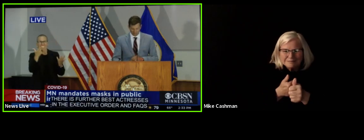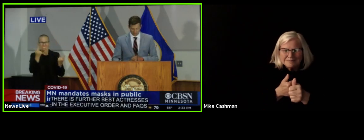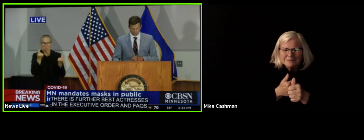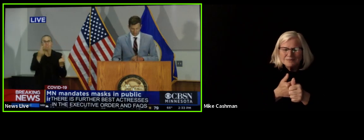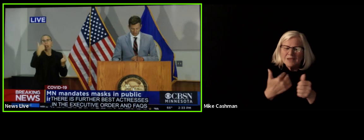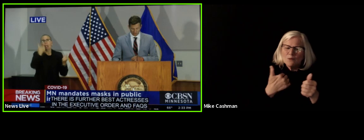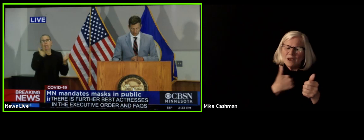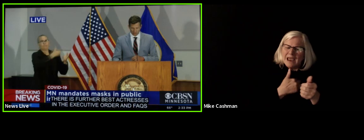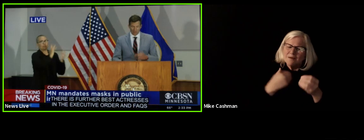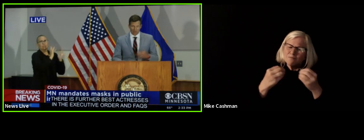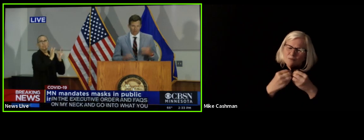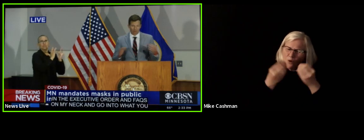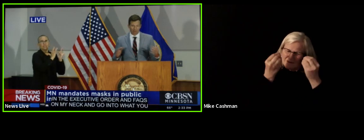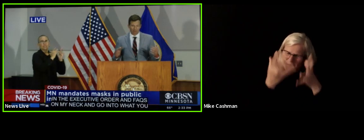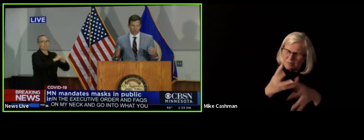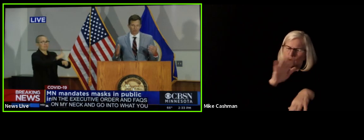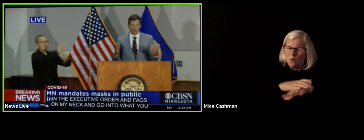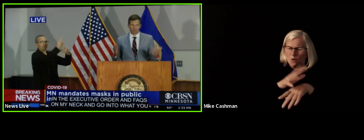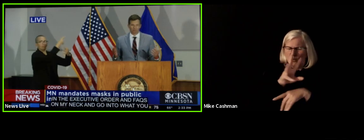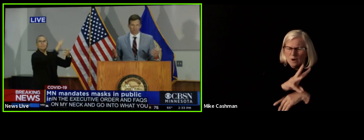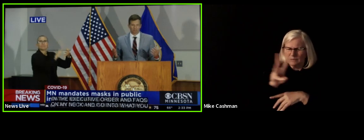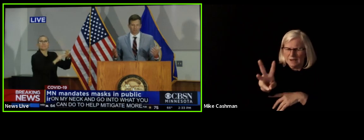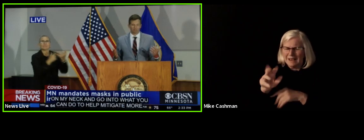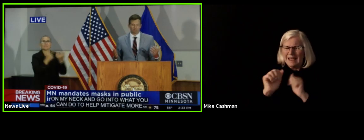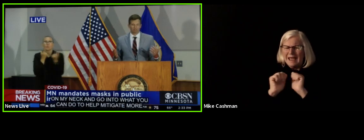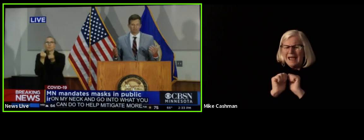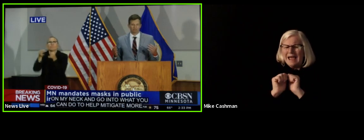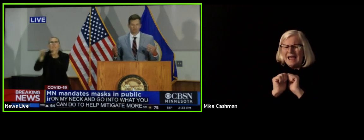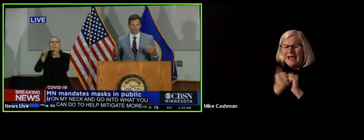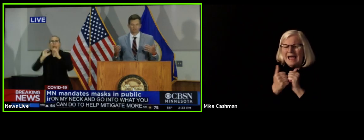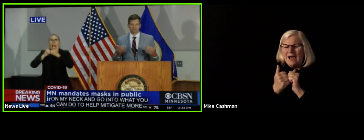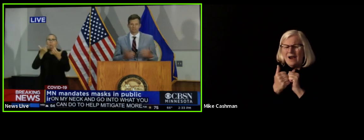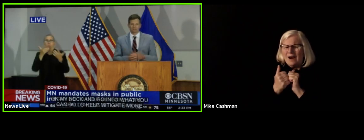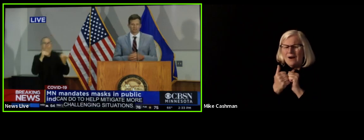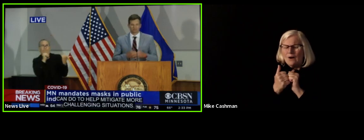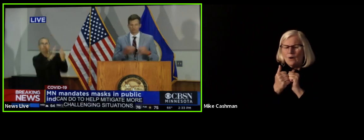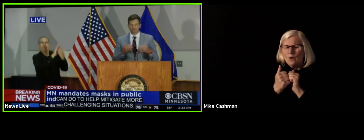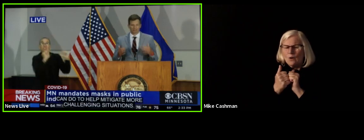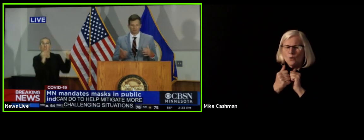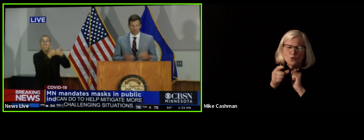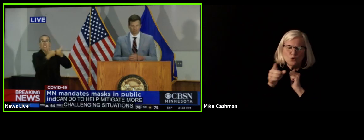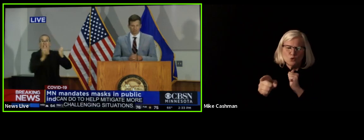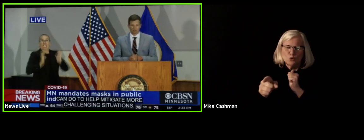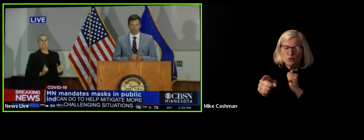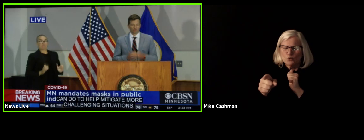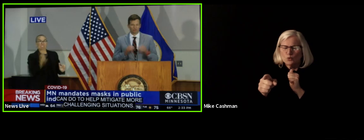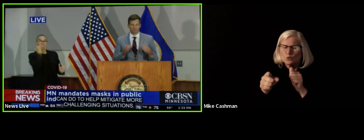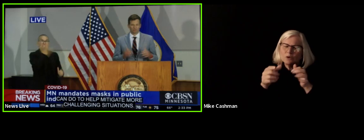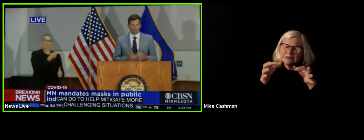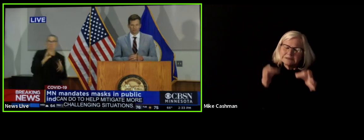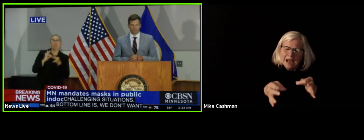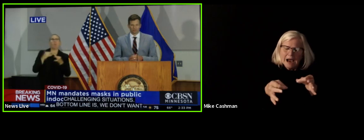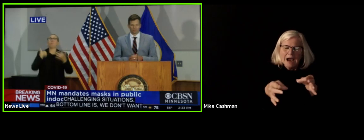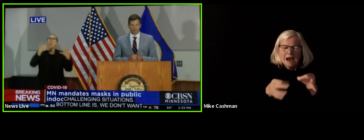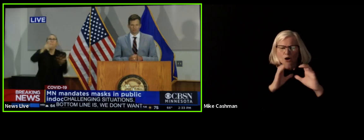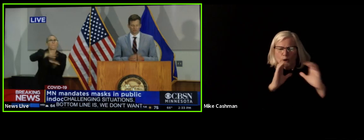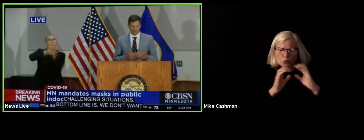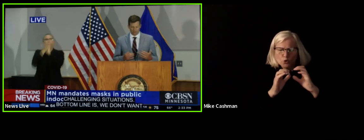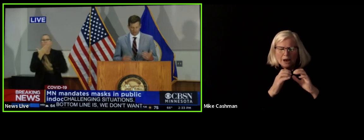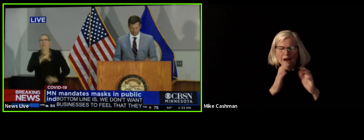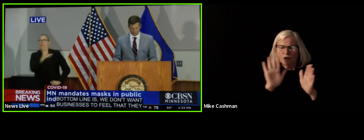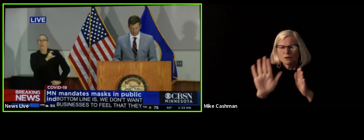challenging situations. Bottom line is we don't want businesses to have to feel like they're enforcing this as a sort of masked police out there. We don't want physical altercations on this. We